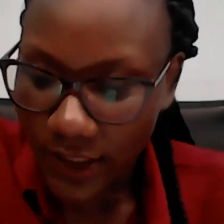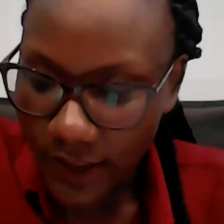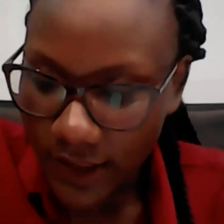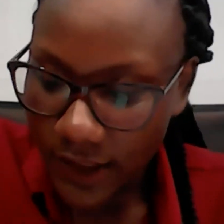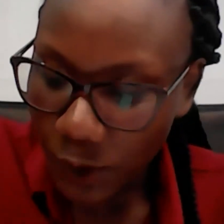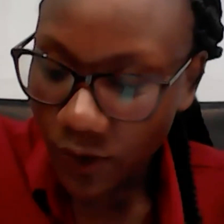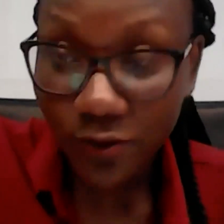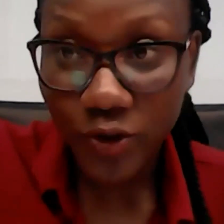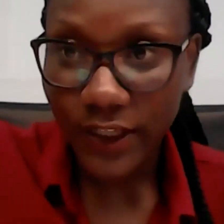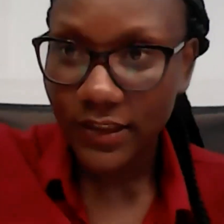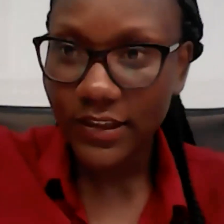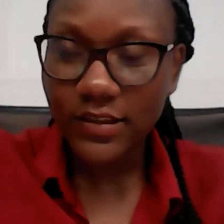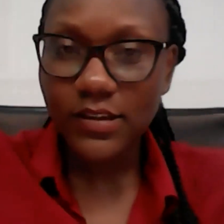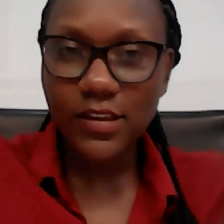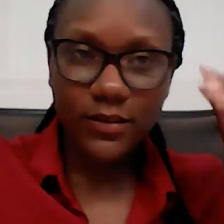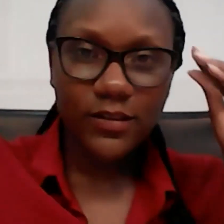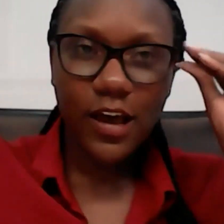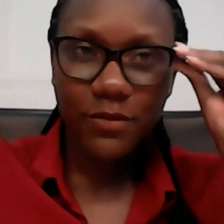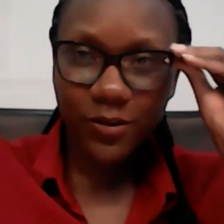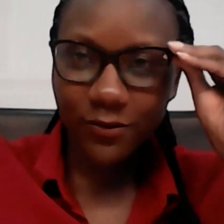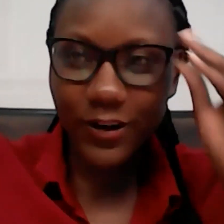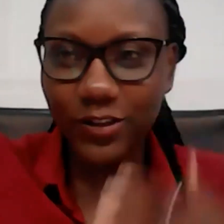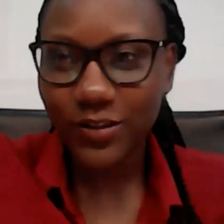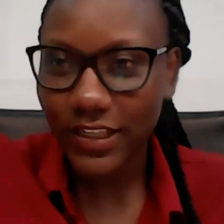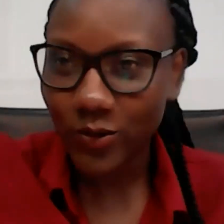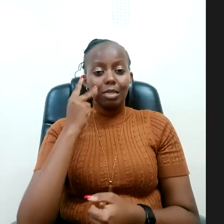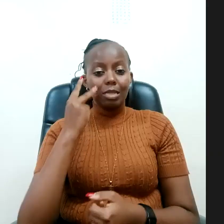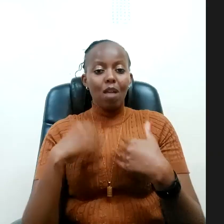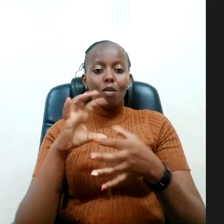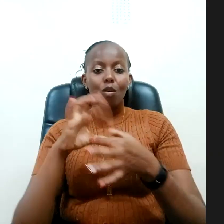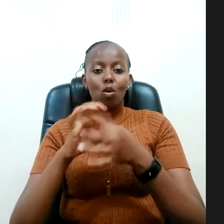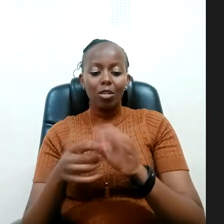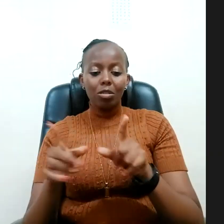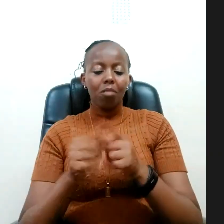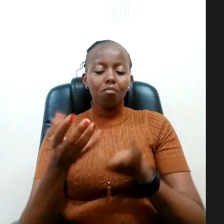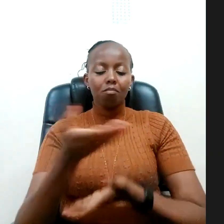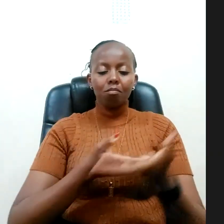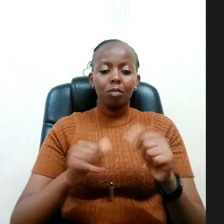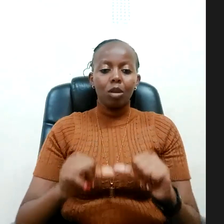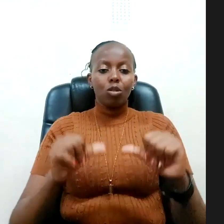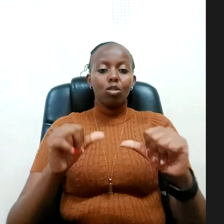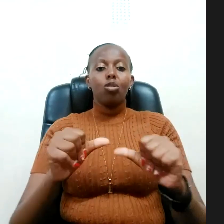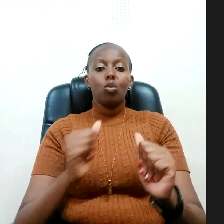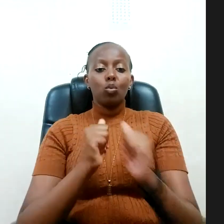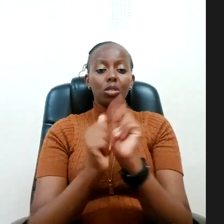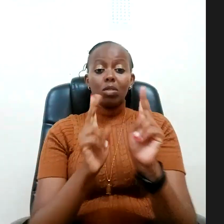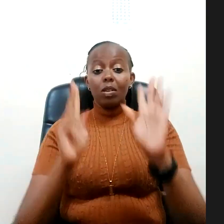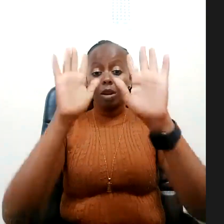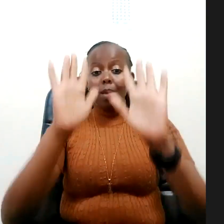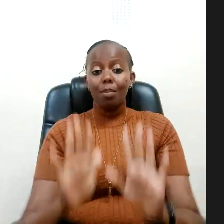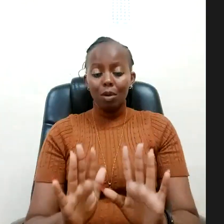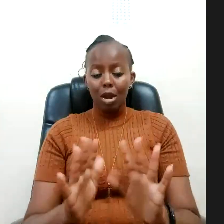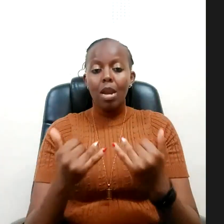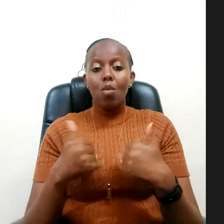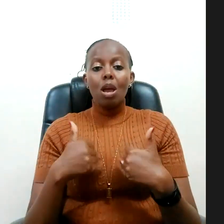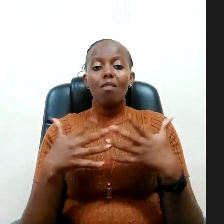so much, ladies and gentlemen who've joined us. I see there's a bit of connections and networking going on in the chat box, which is very good. We